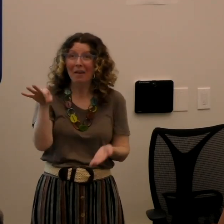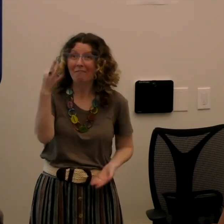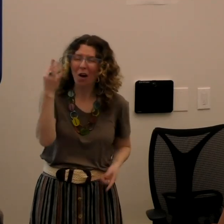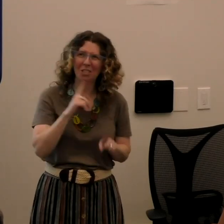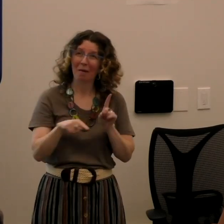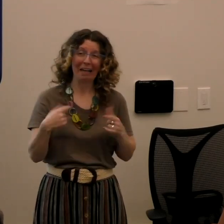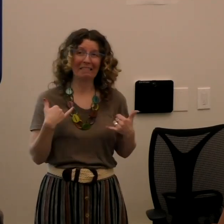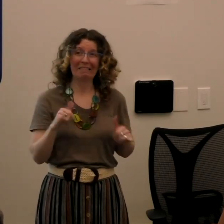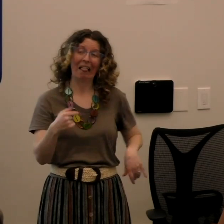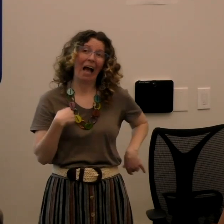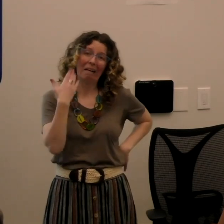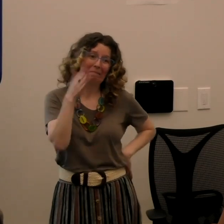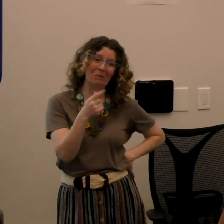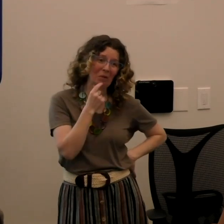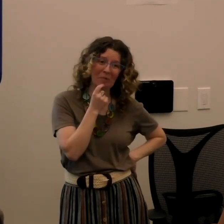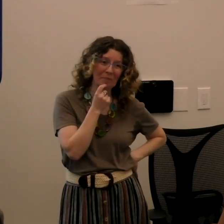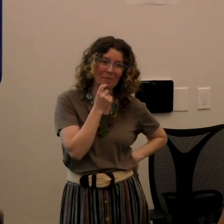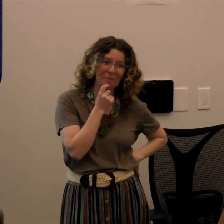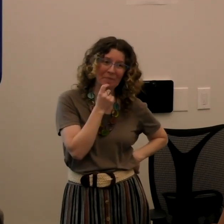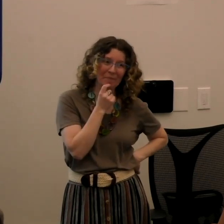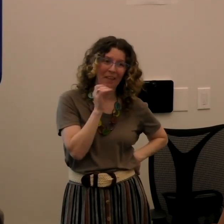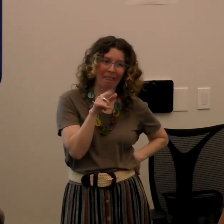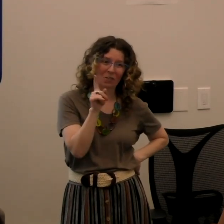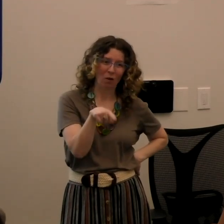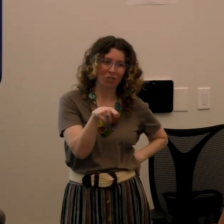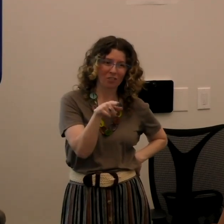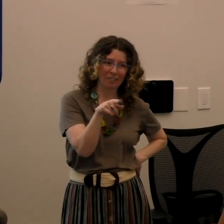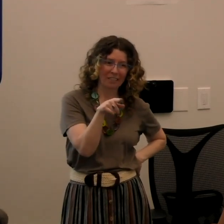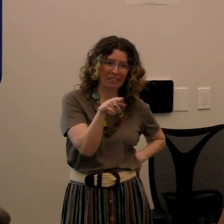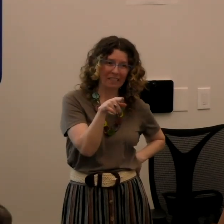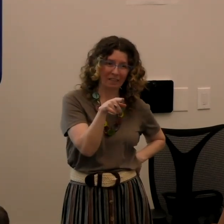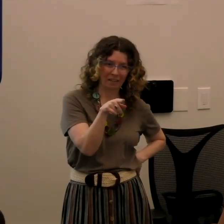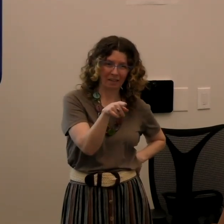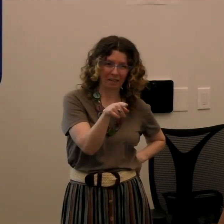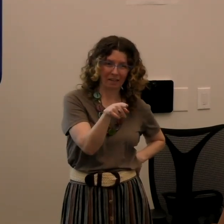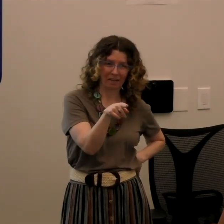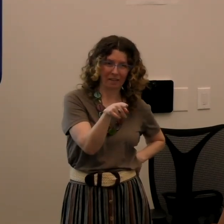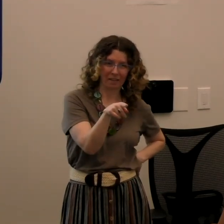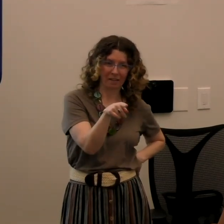I that might be the closest, maybe France. I really don't know how to answer that.